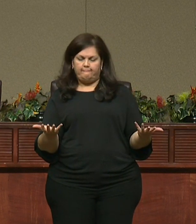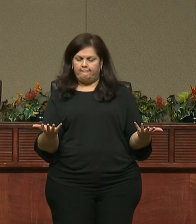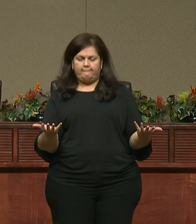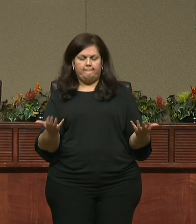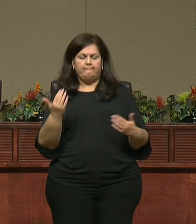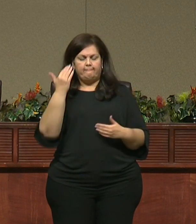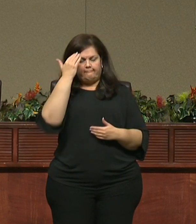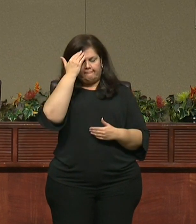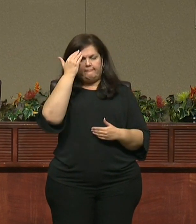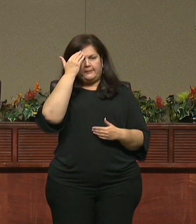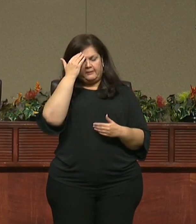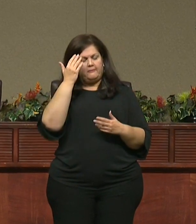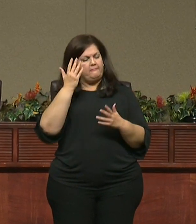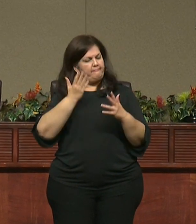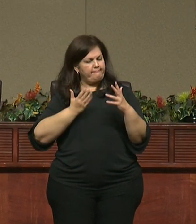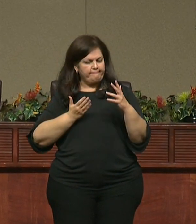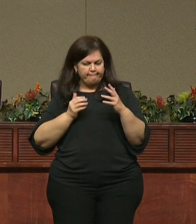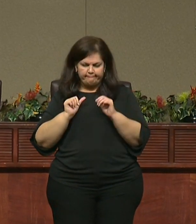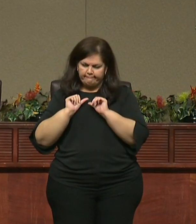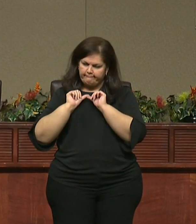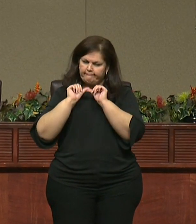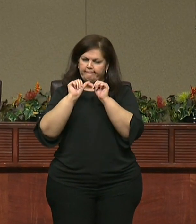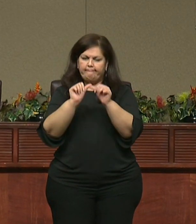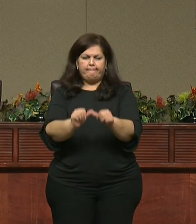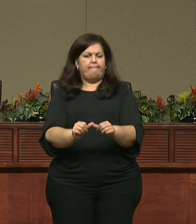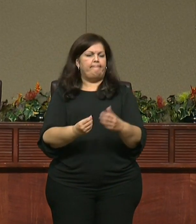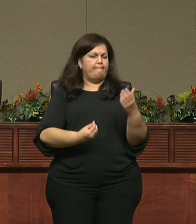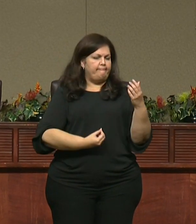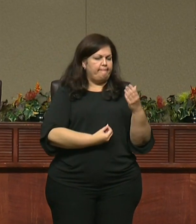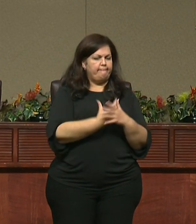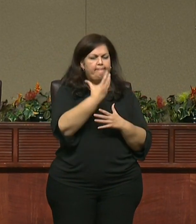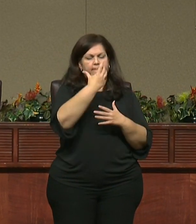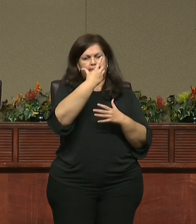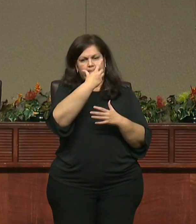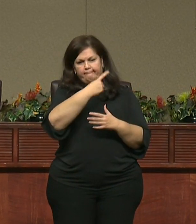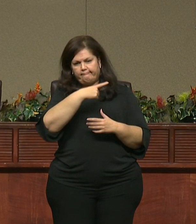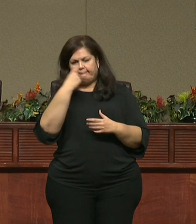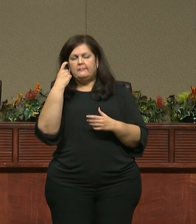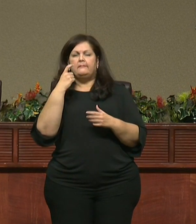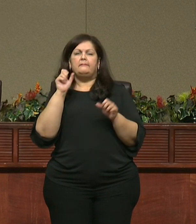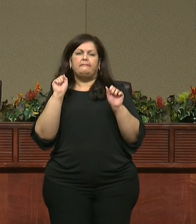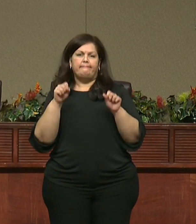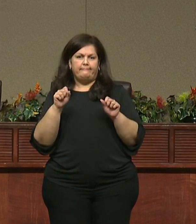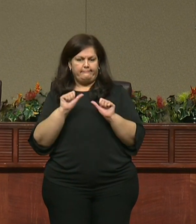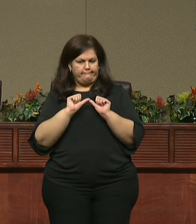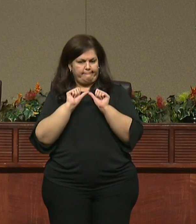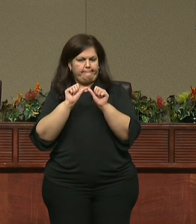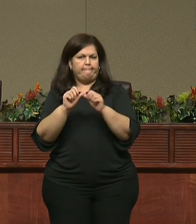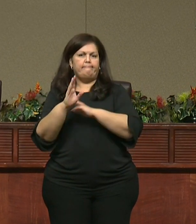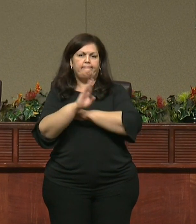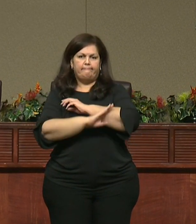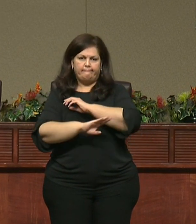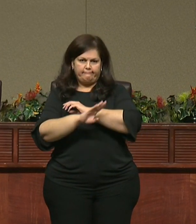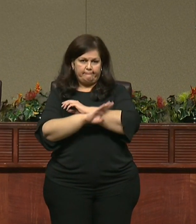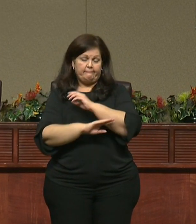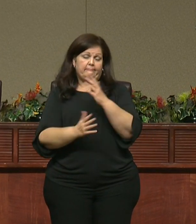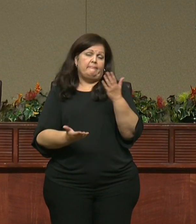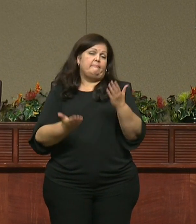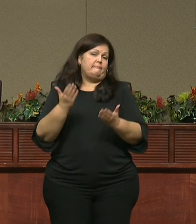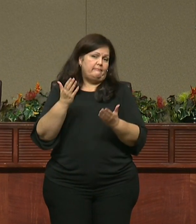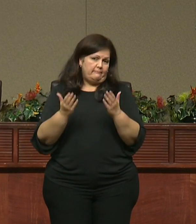us through the winter, the spring, and now into the summer, and it will likely live with us into the fall and